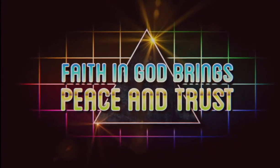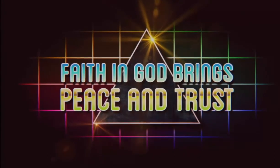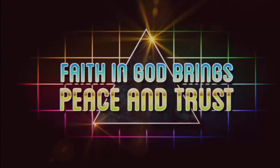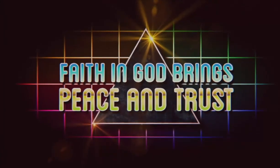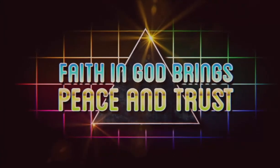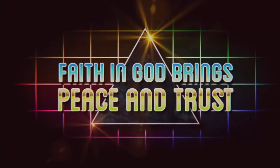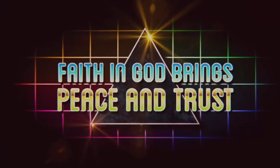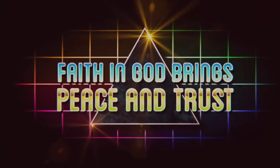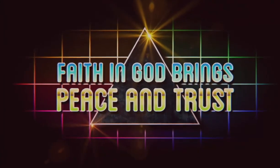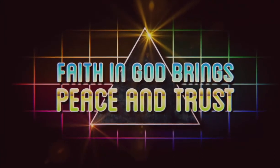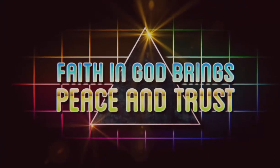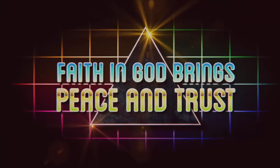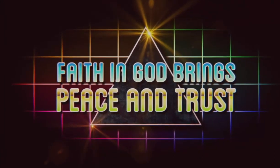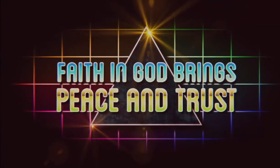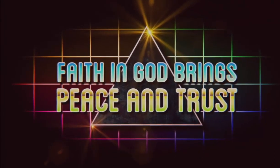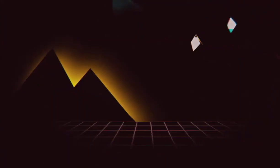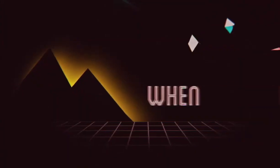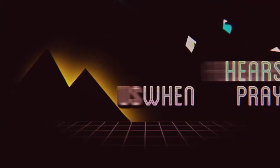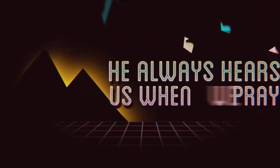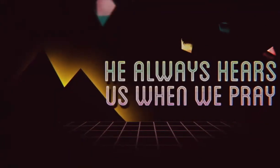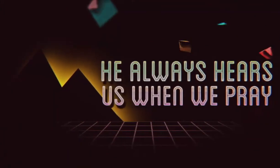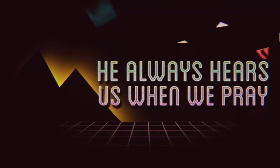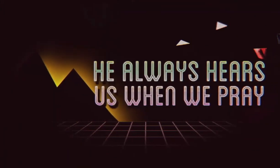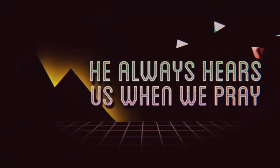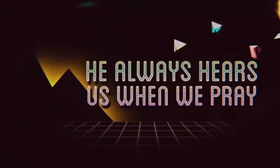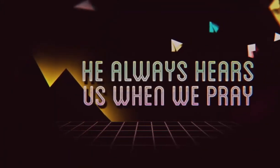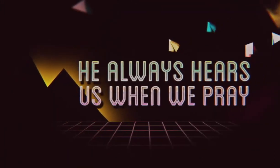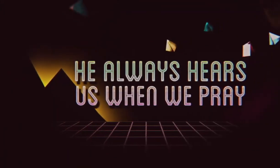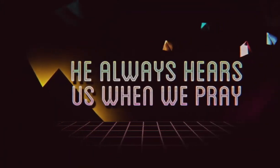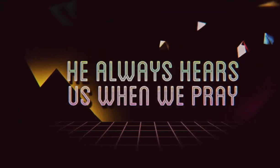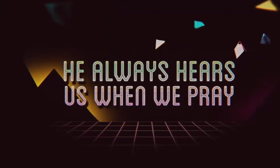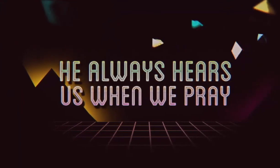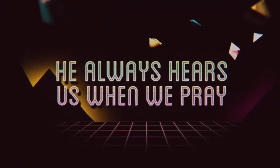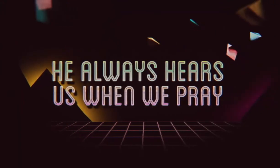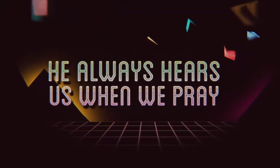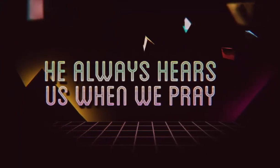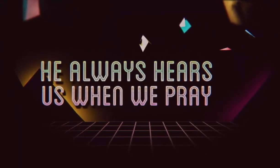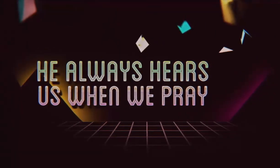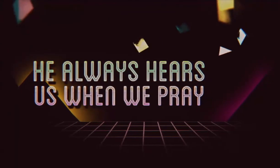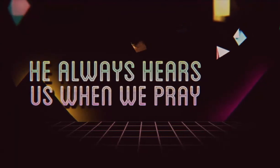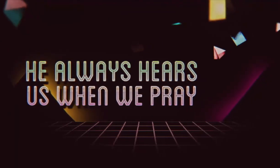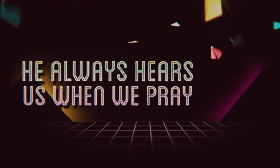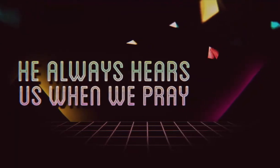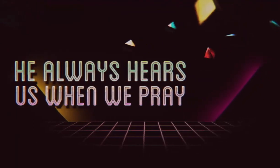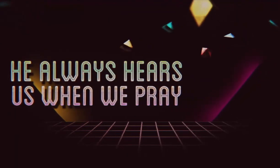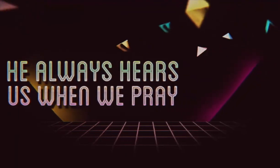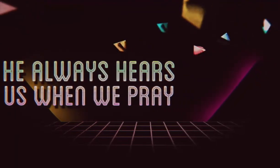brings peace and trust. He always hears us when we